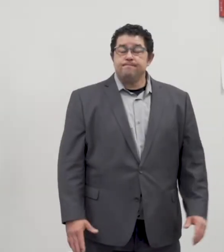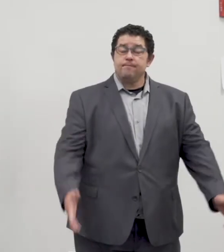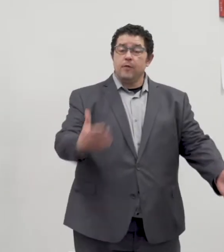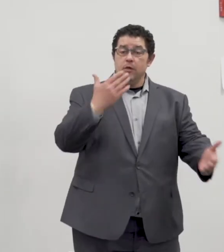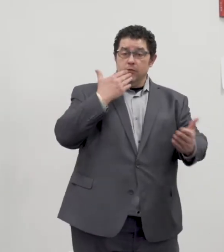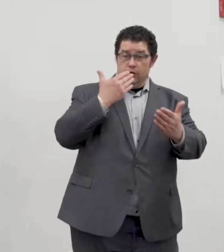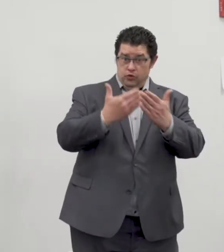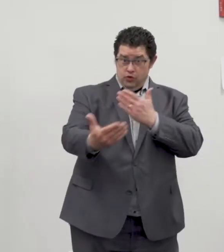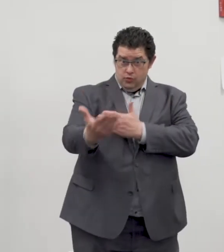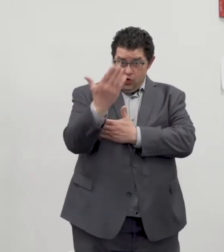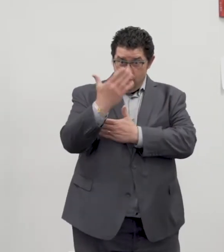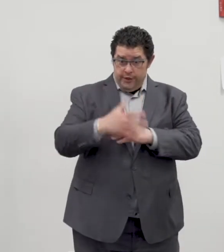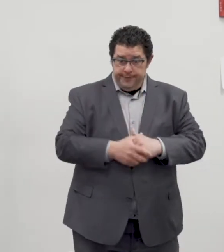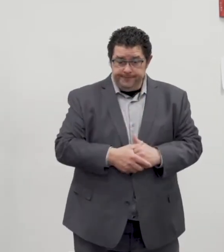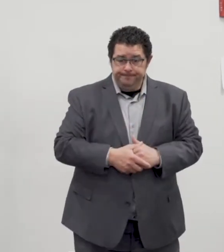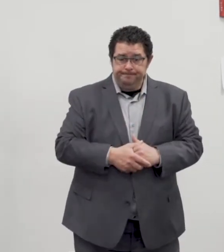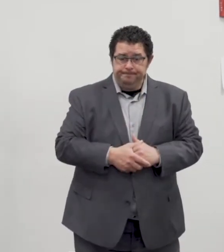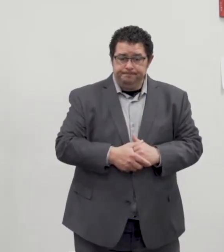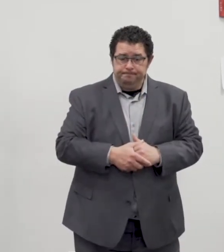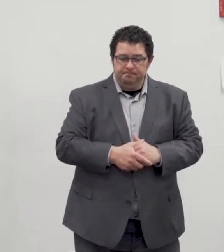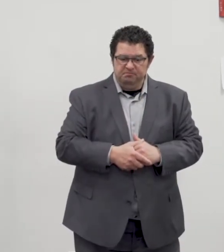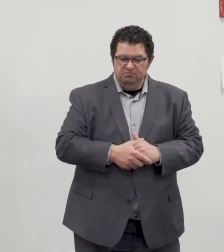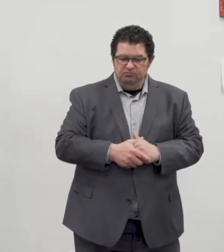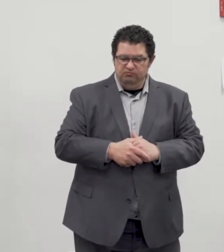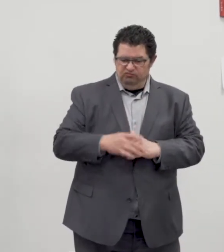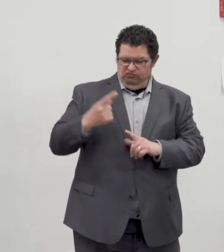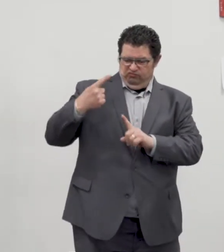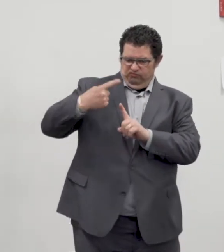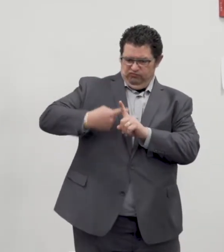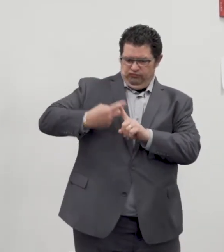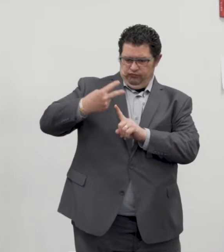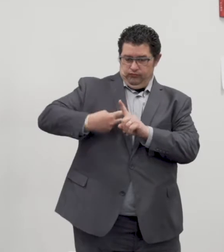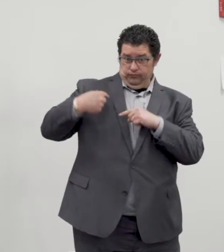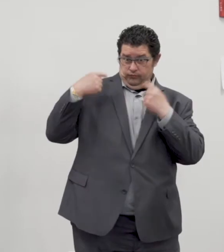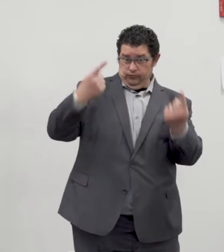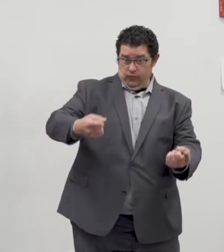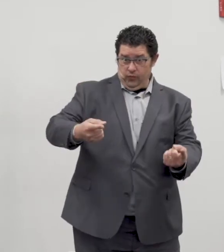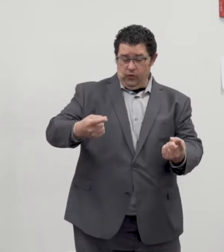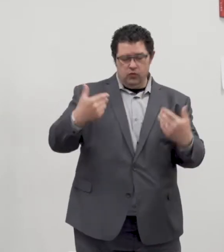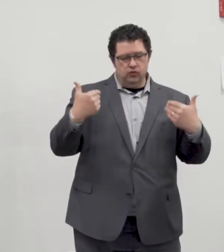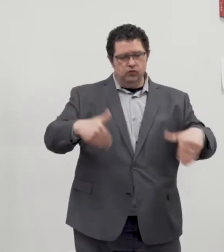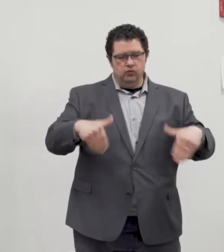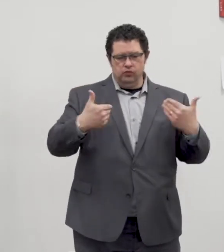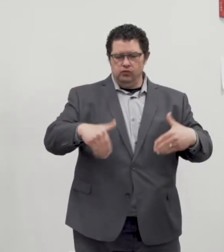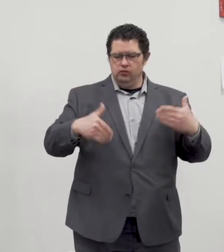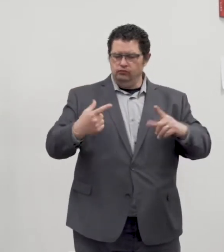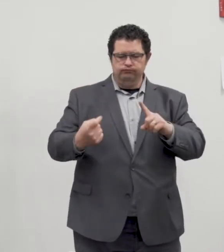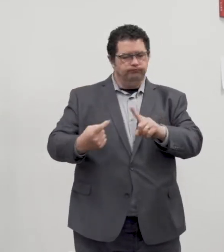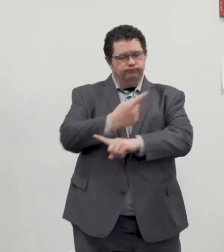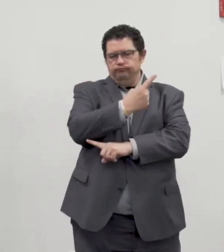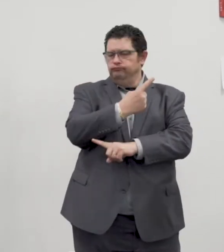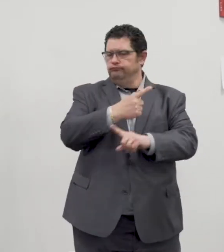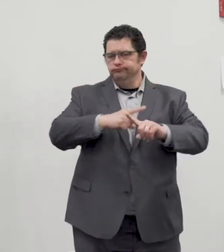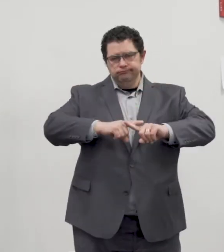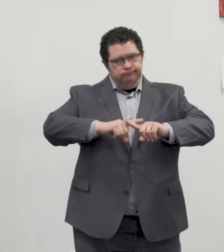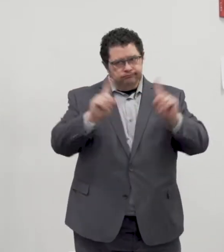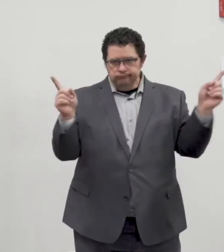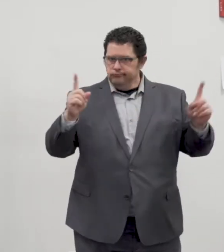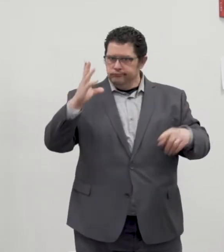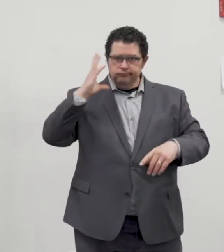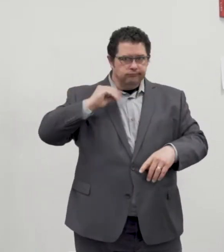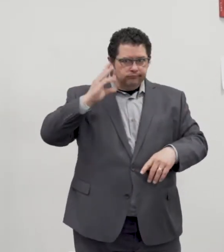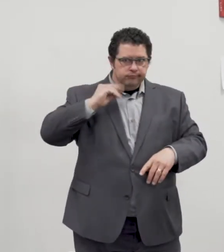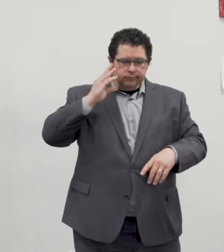Good morning. The last few months have been like nothing we have seen before in our lifetime. Lives have